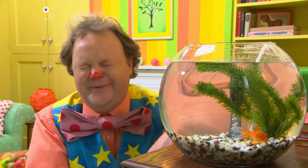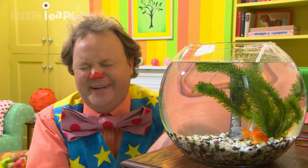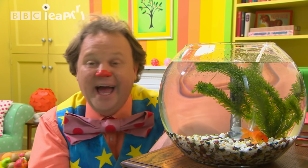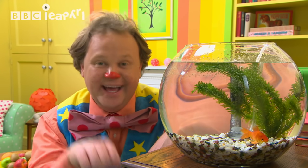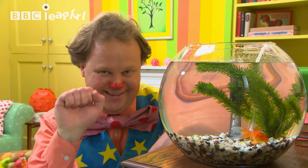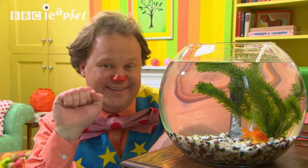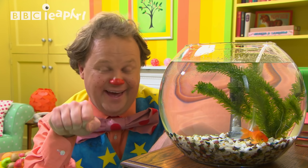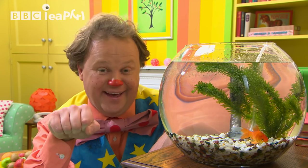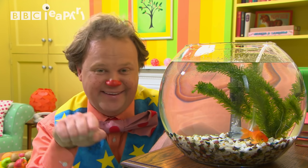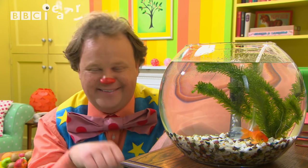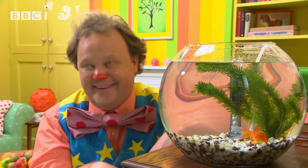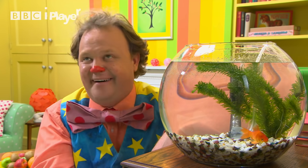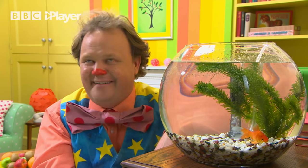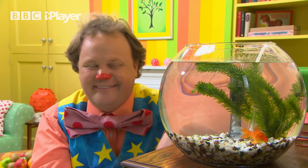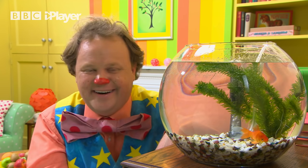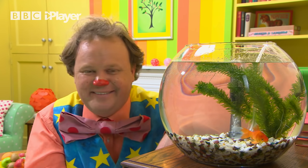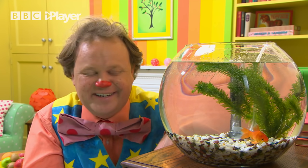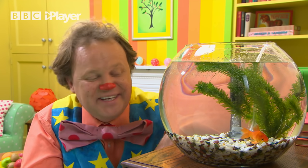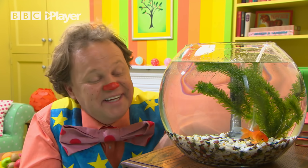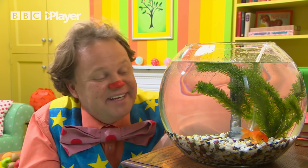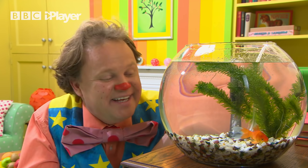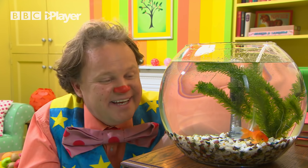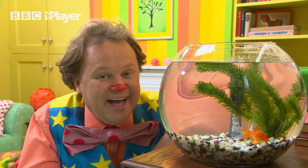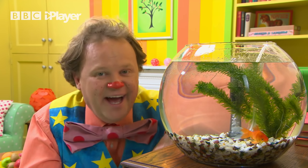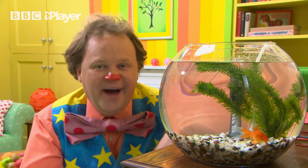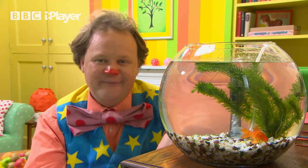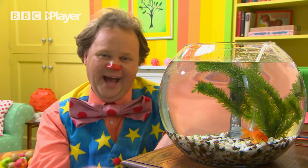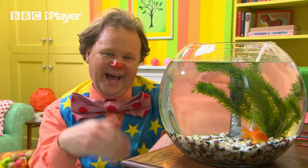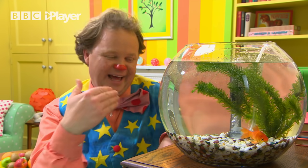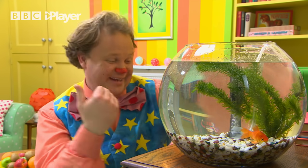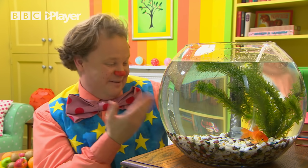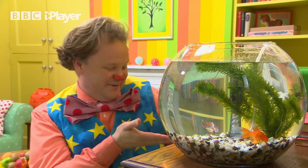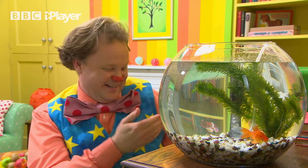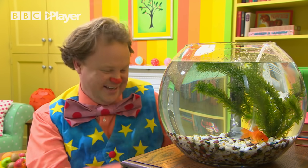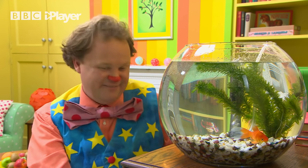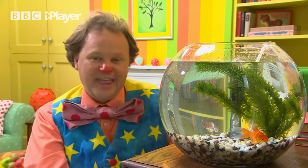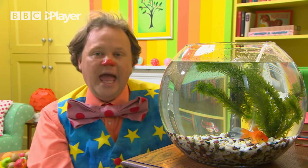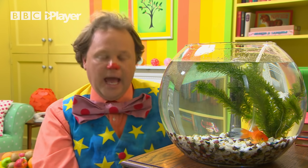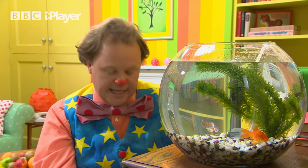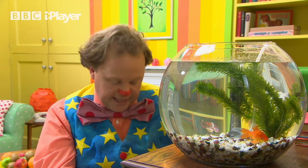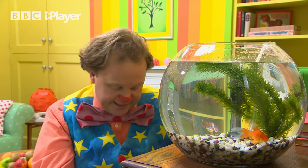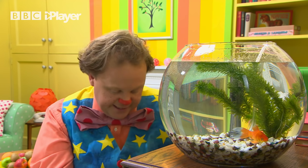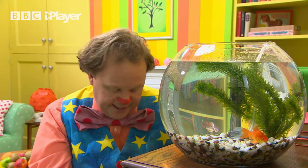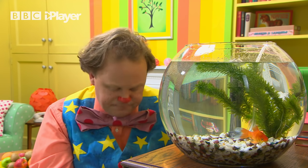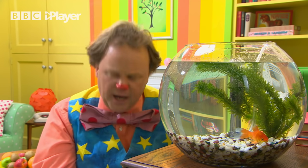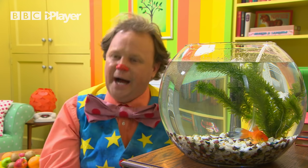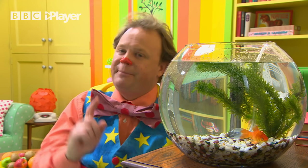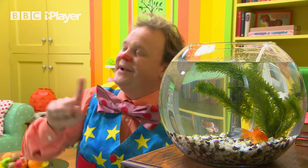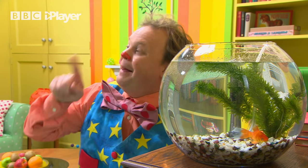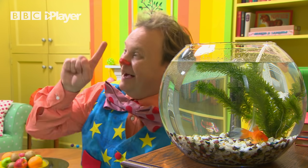food? Yes. Where is the fish food, Mr. Tumble? Well, I mean, I put it, it's under the... I put it up